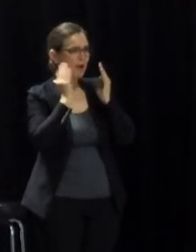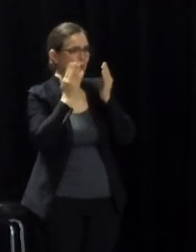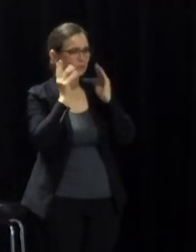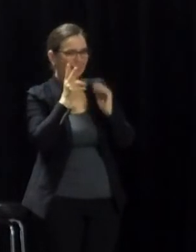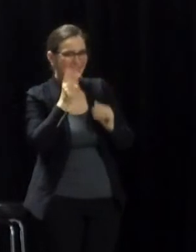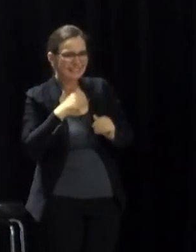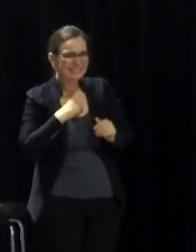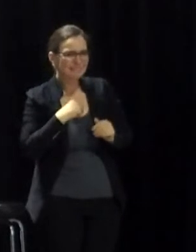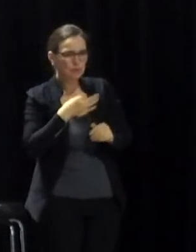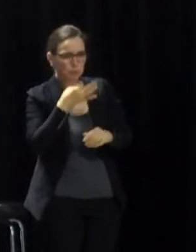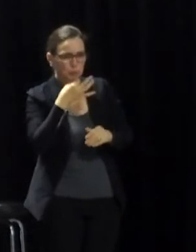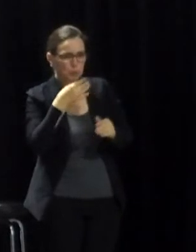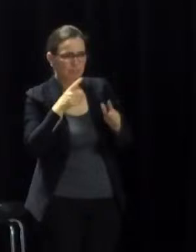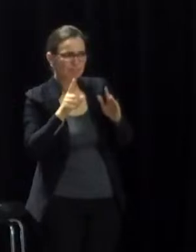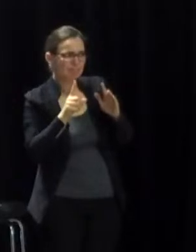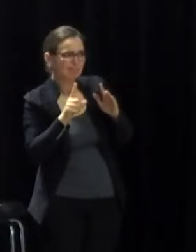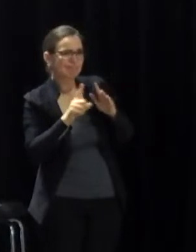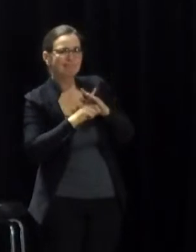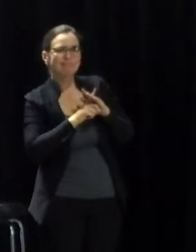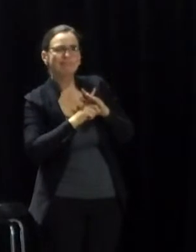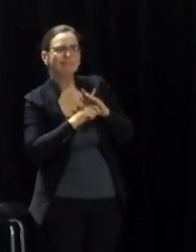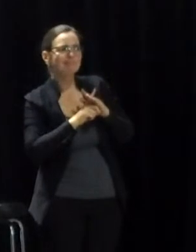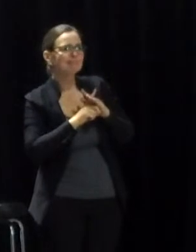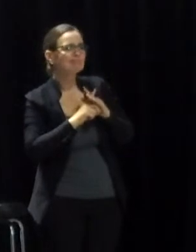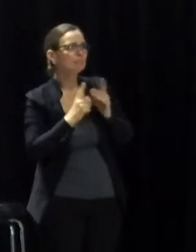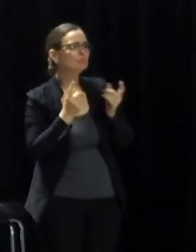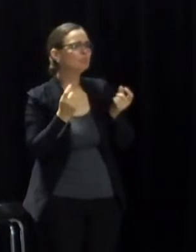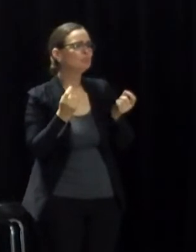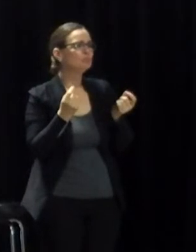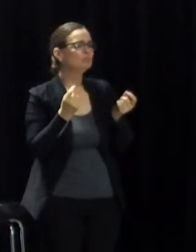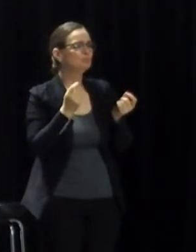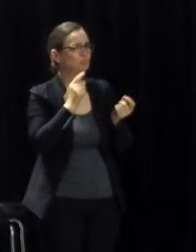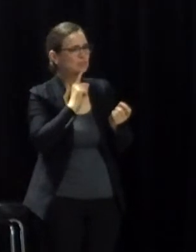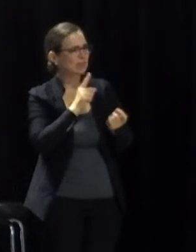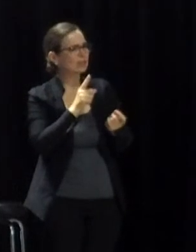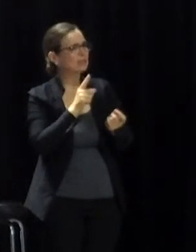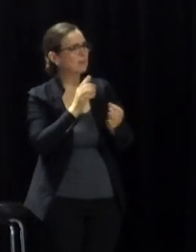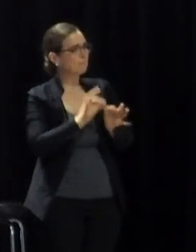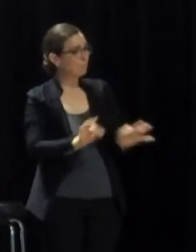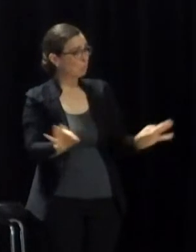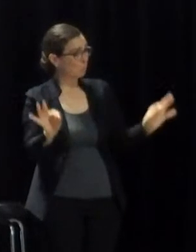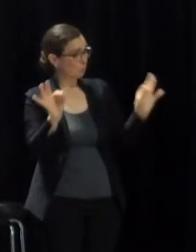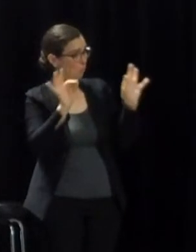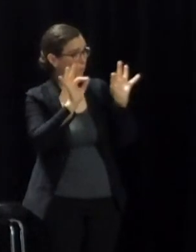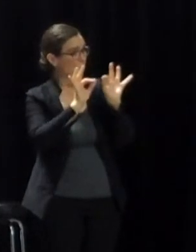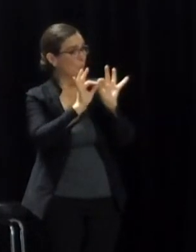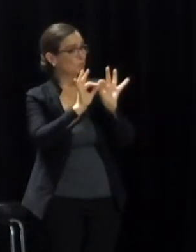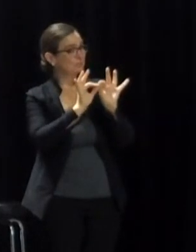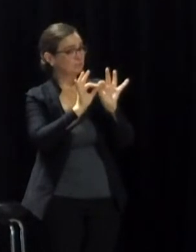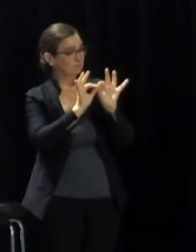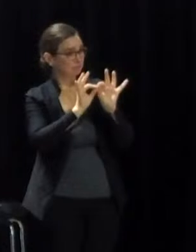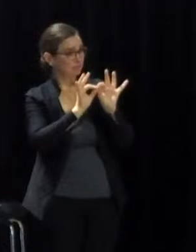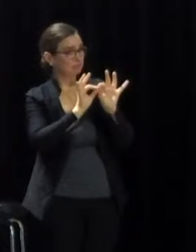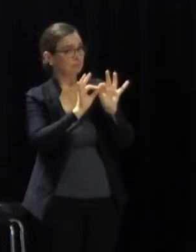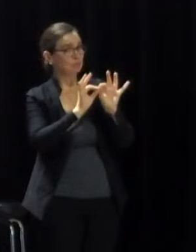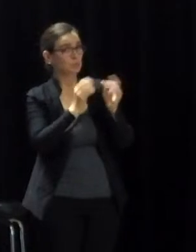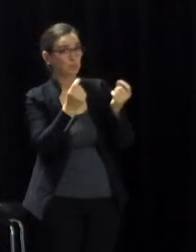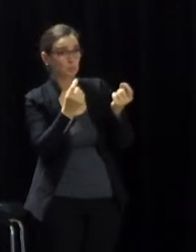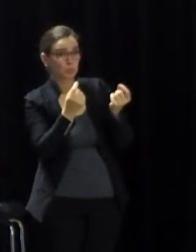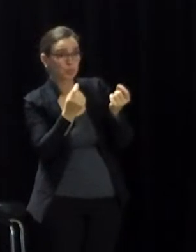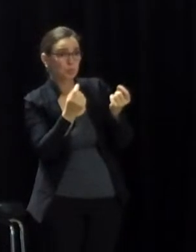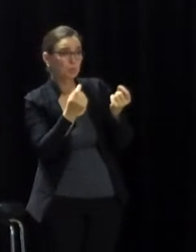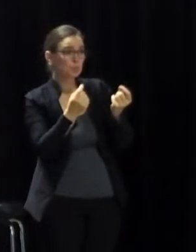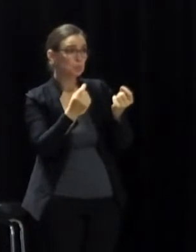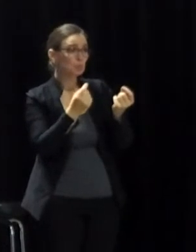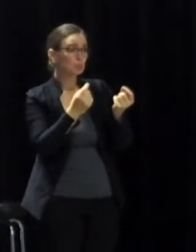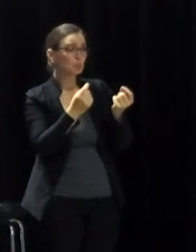people, you need every one of those 1,706 people to quarantine and follow through.